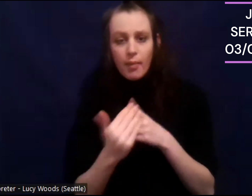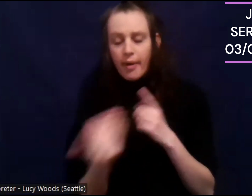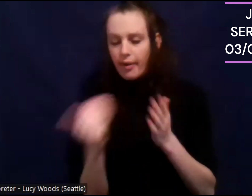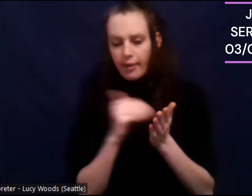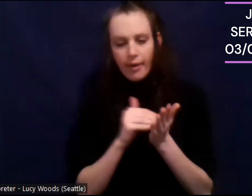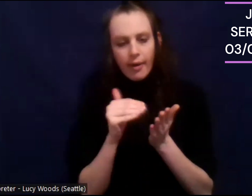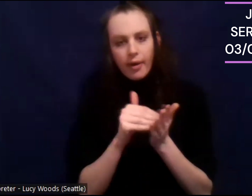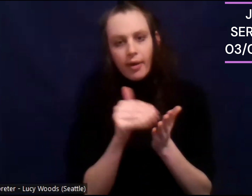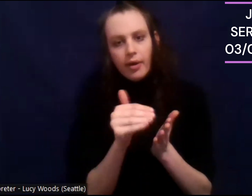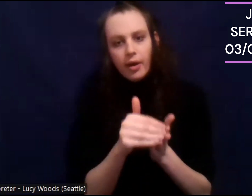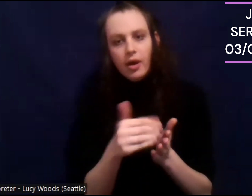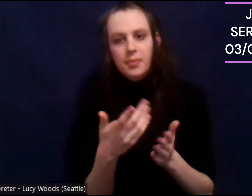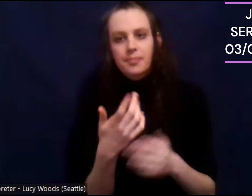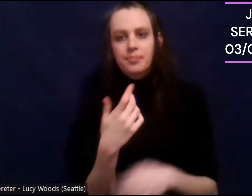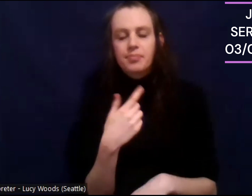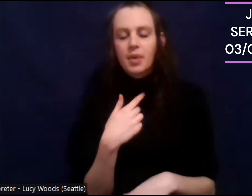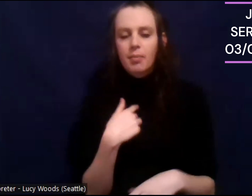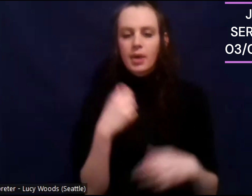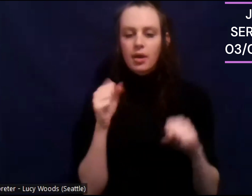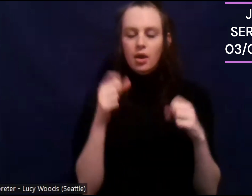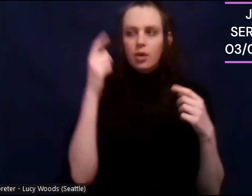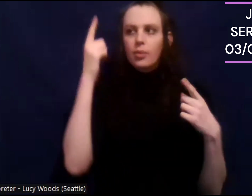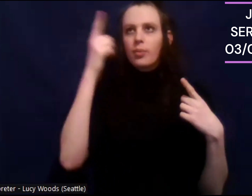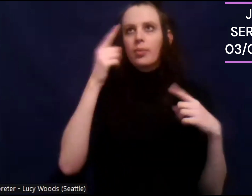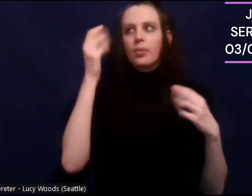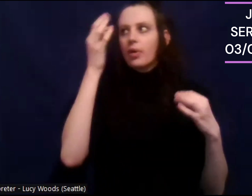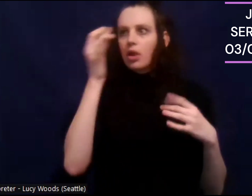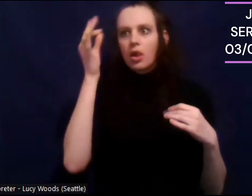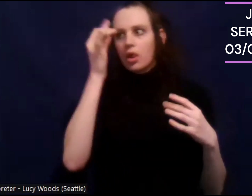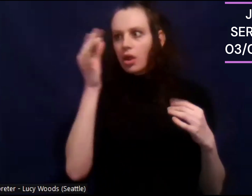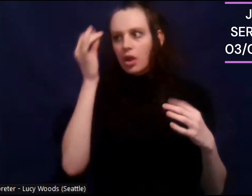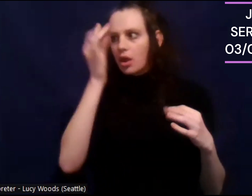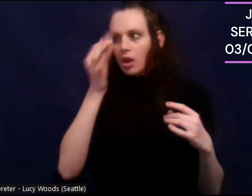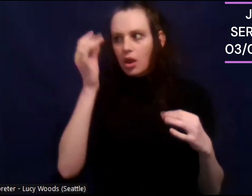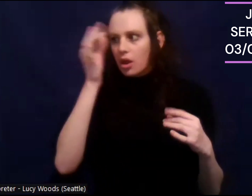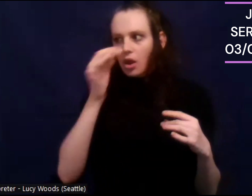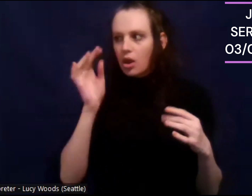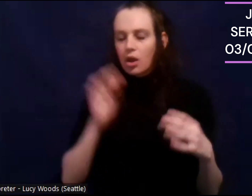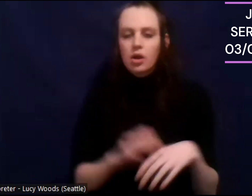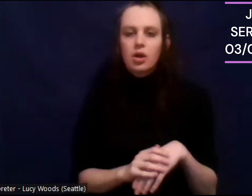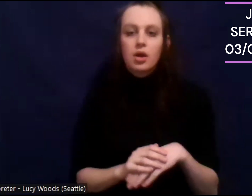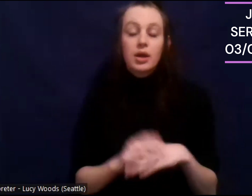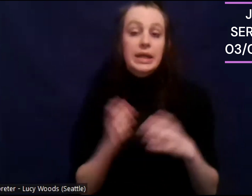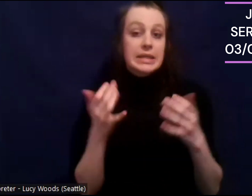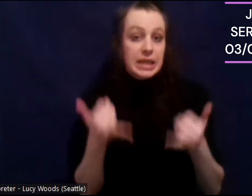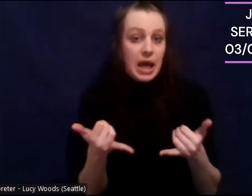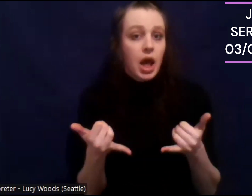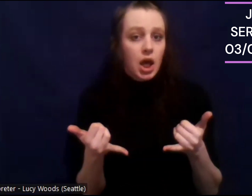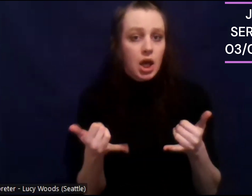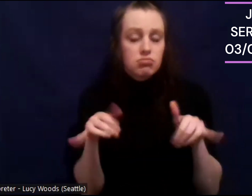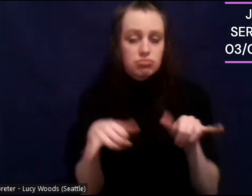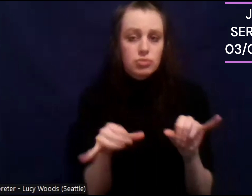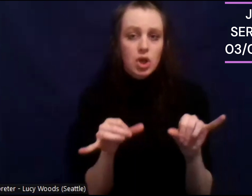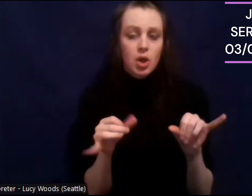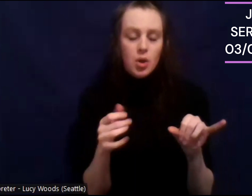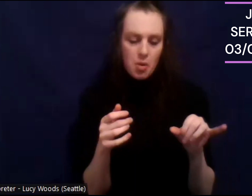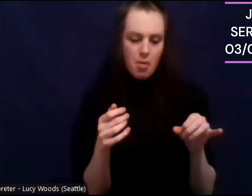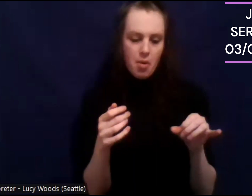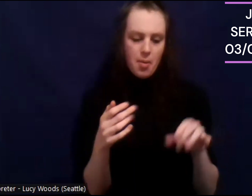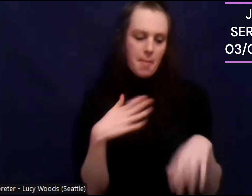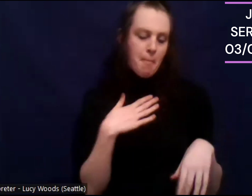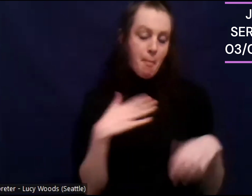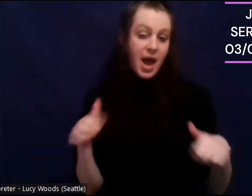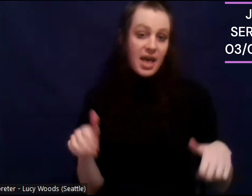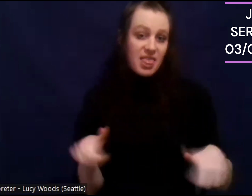can get all up in my head and all up in my feels. Even today, man, I'm living a life now that I used to absolutely pray